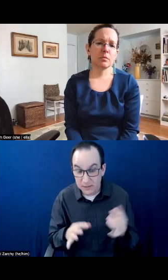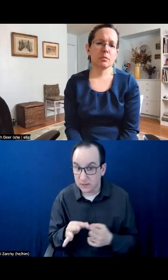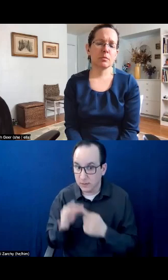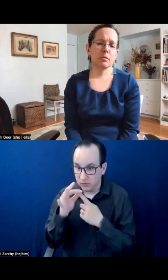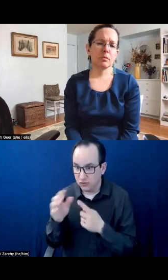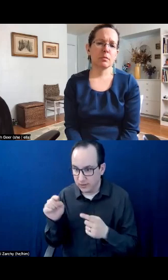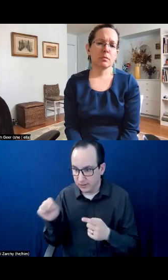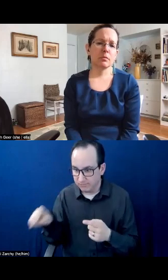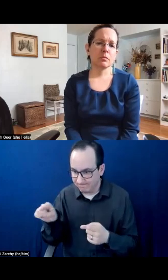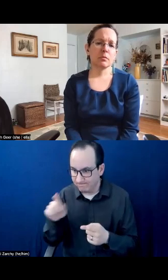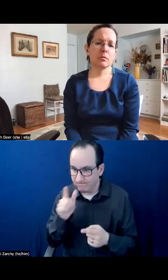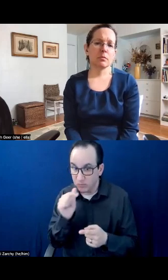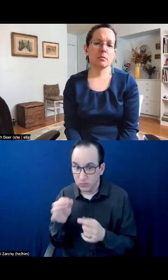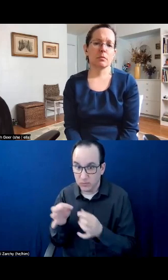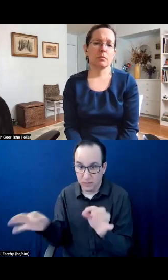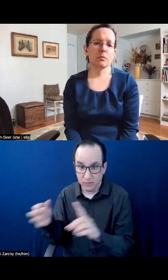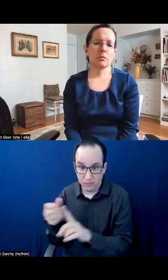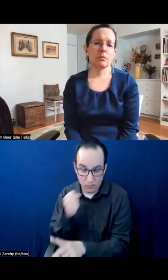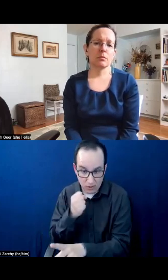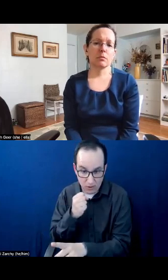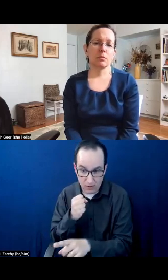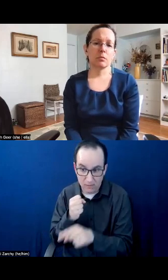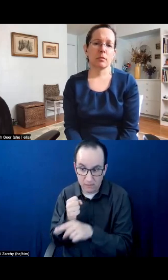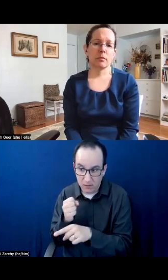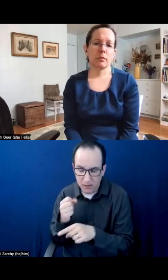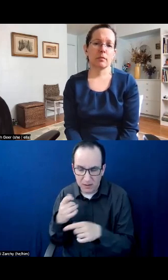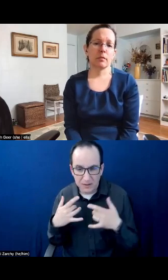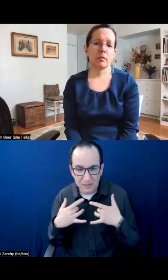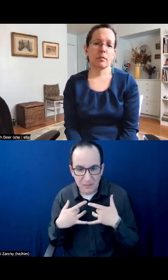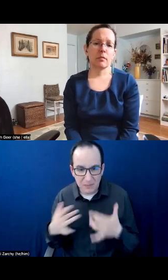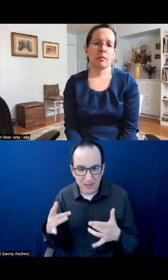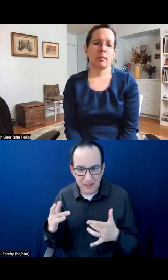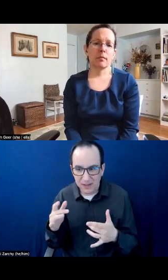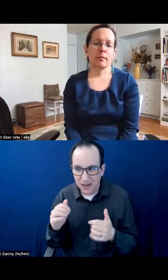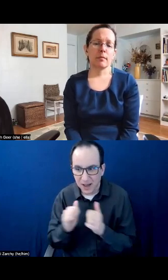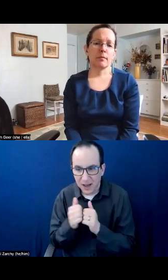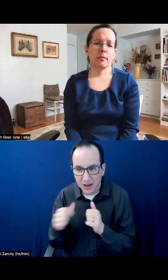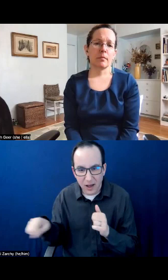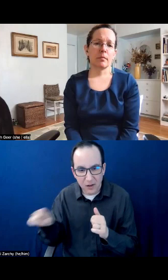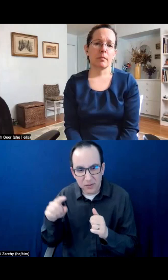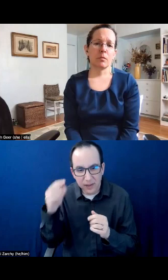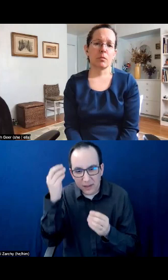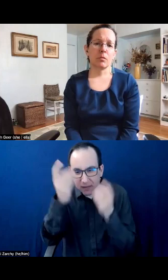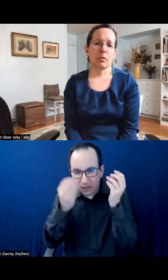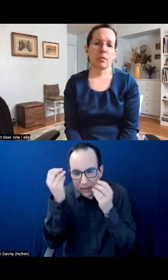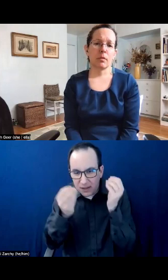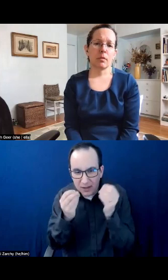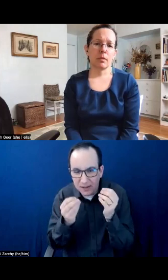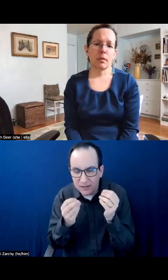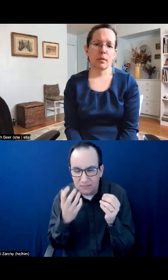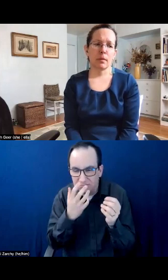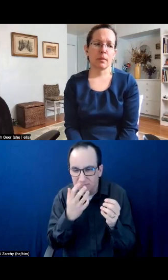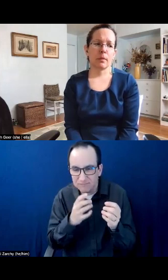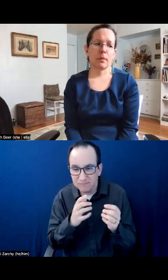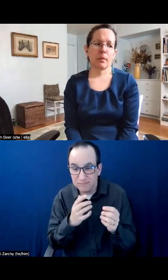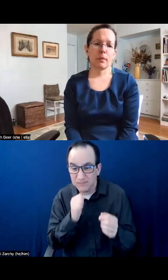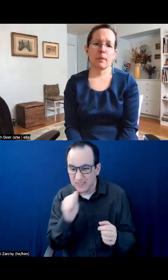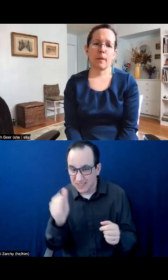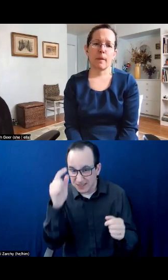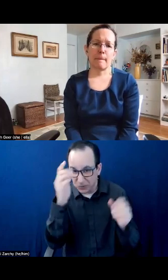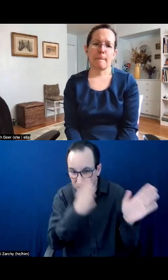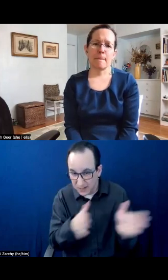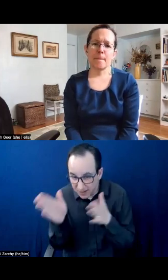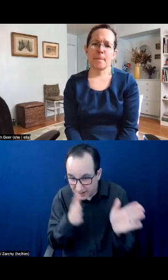that many of my students, especially those who experience language deprivation, how they